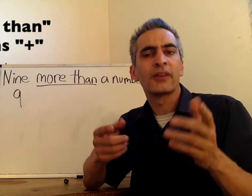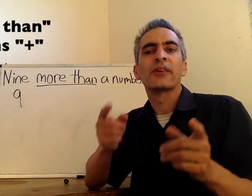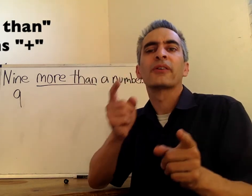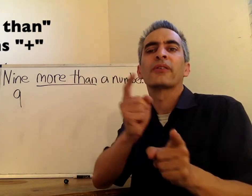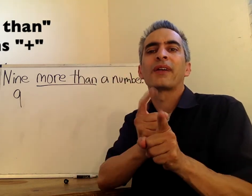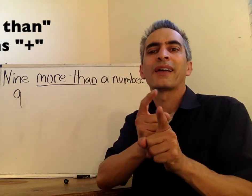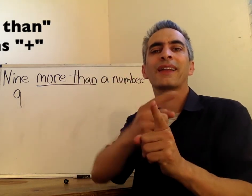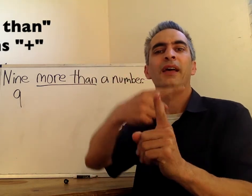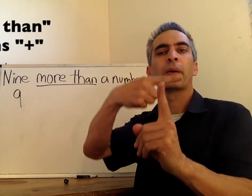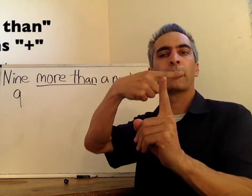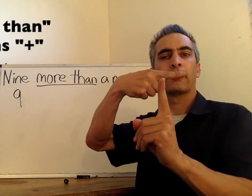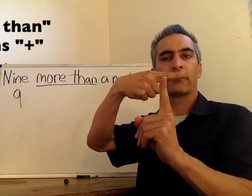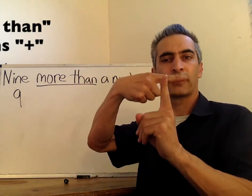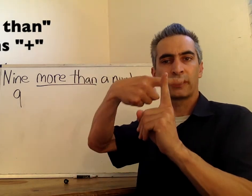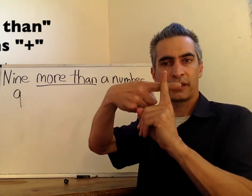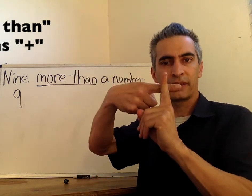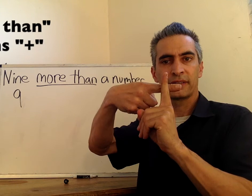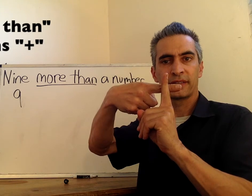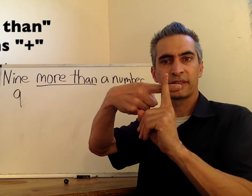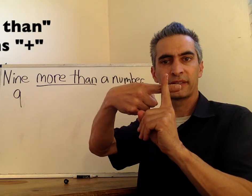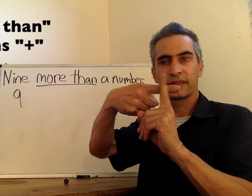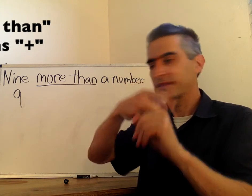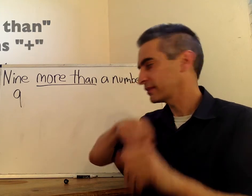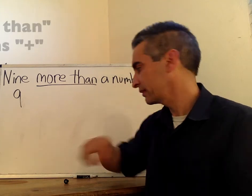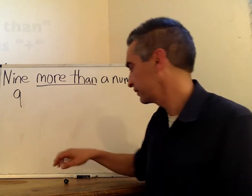plus. Yes, plus.